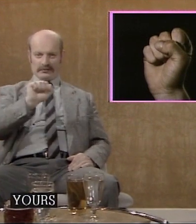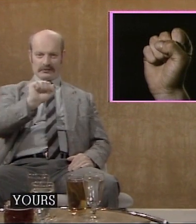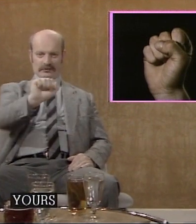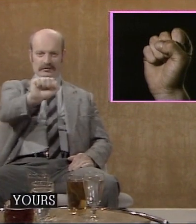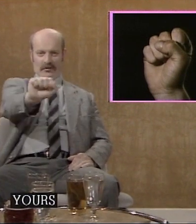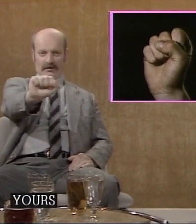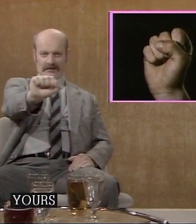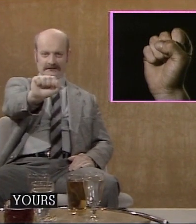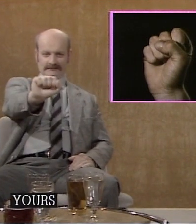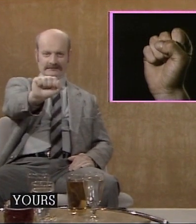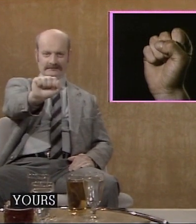Yours.